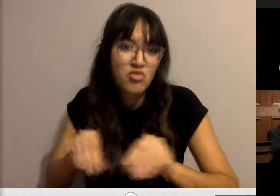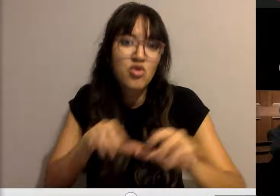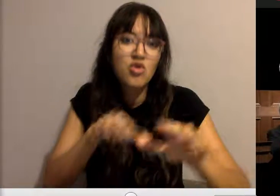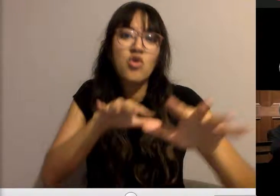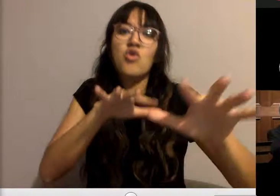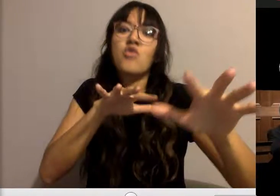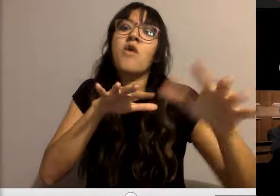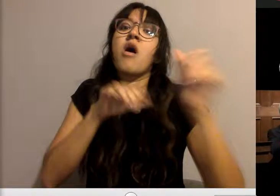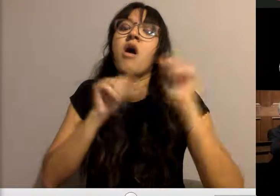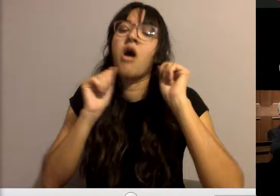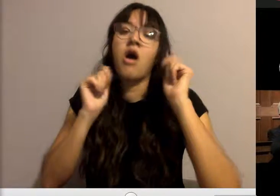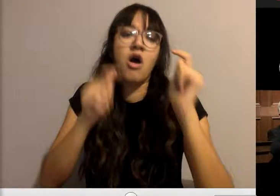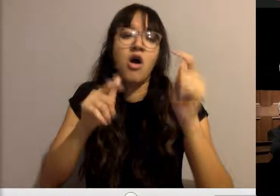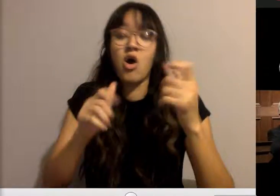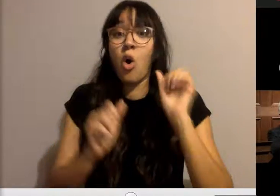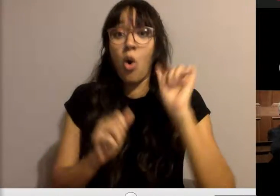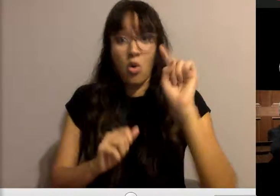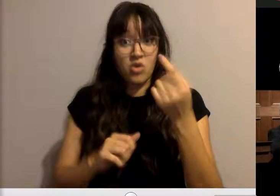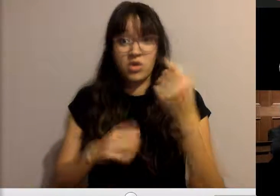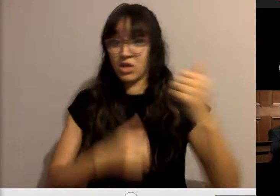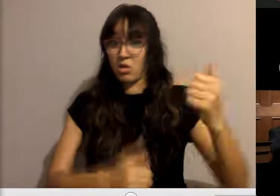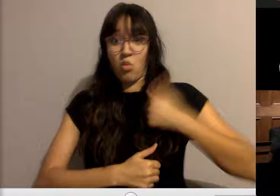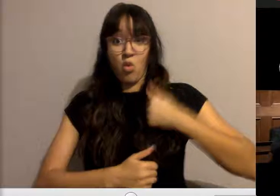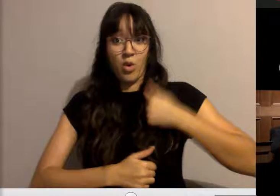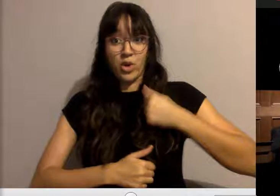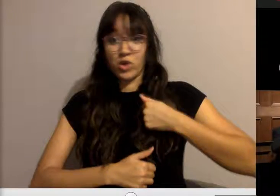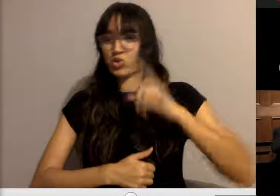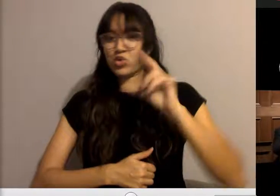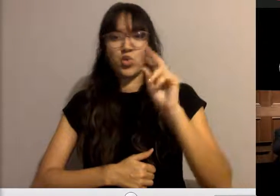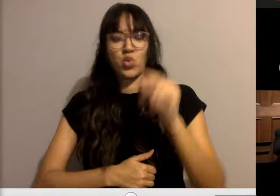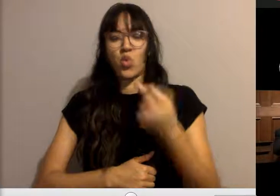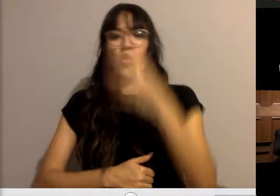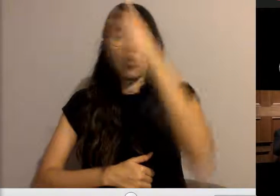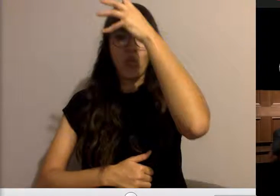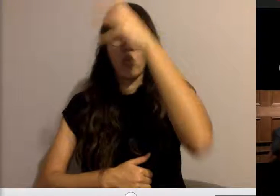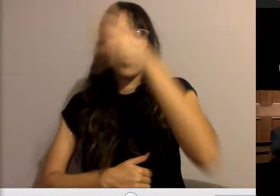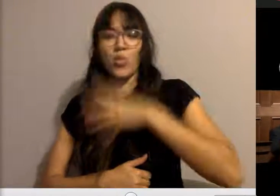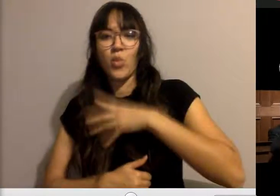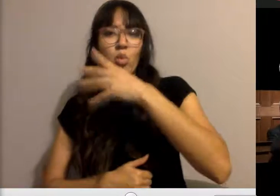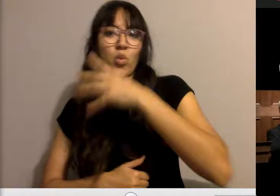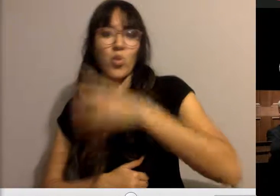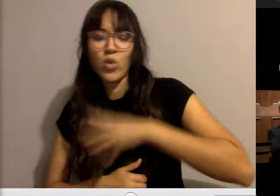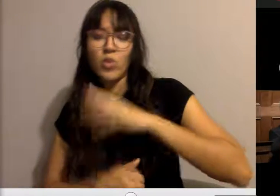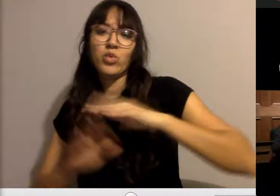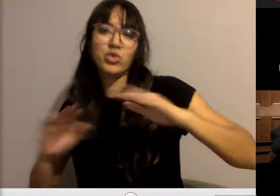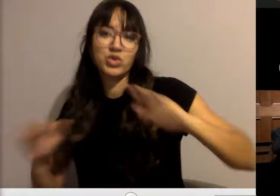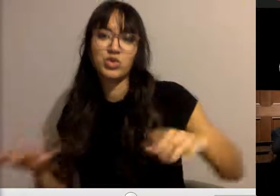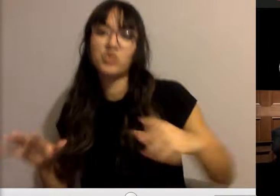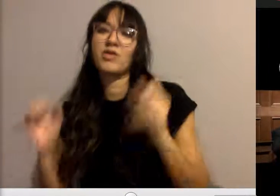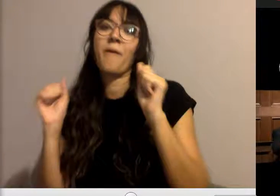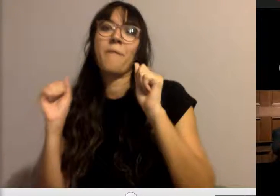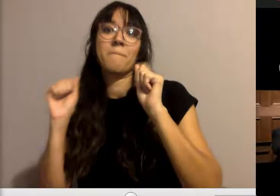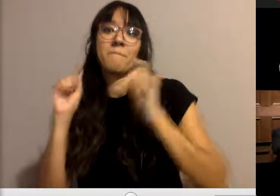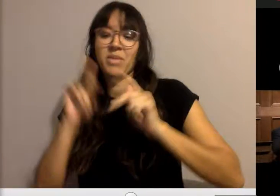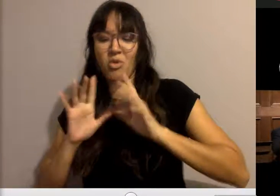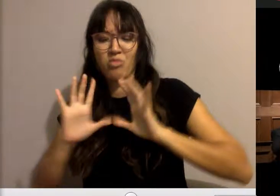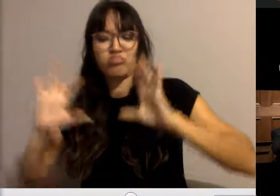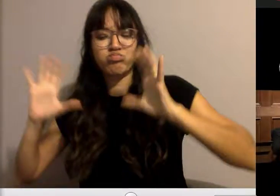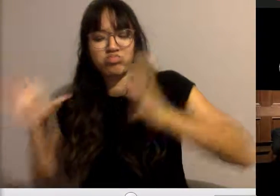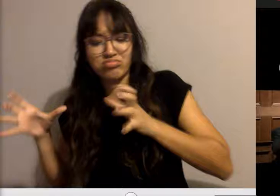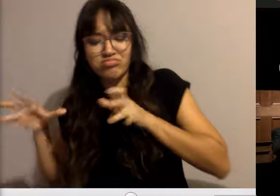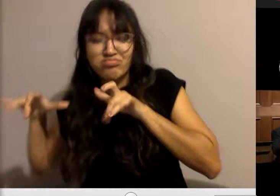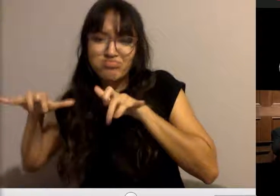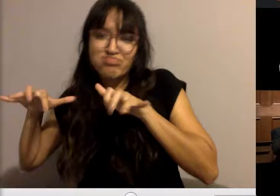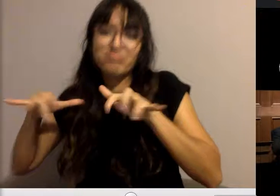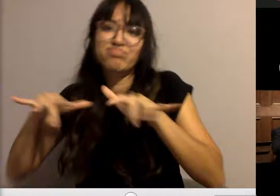and ox carts, and so this is a whole migration of people. And so it used to be that people said, and not